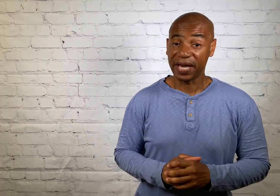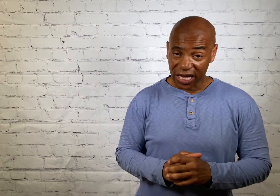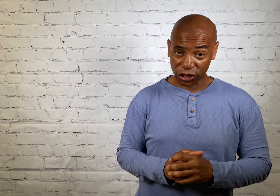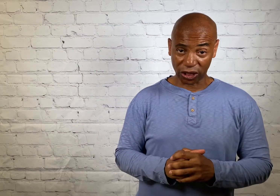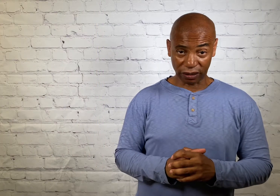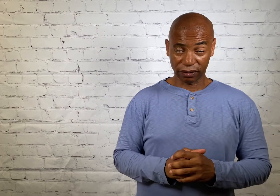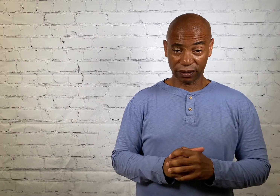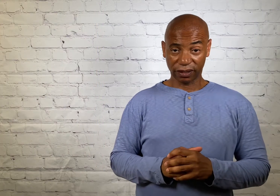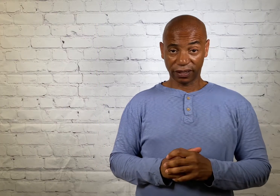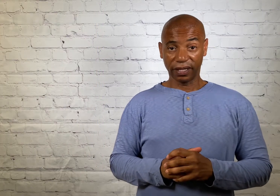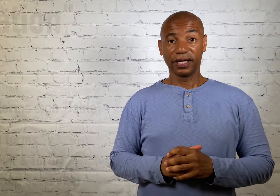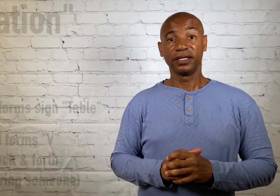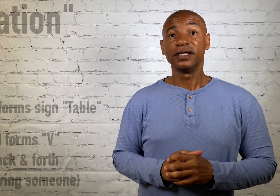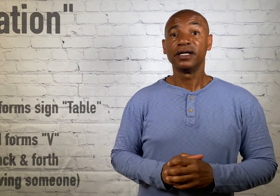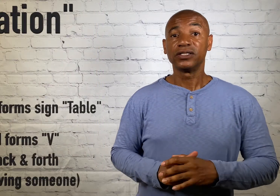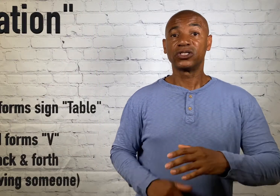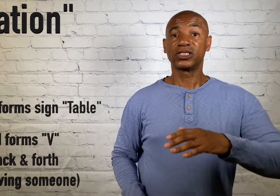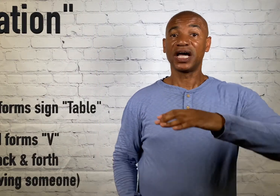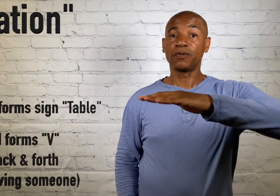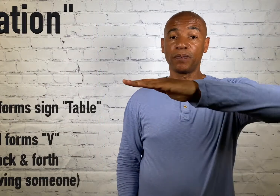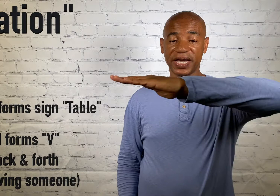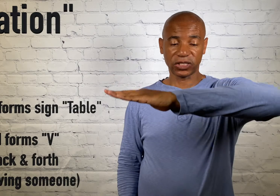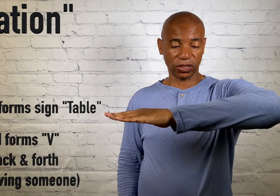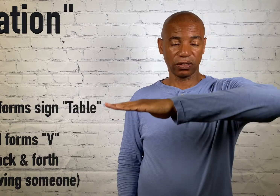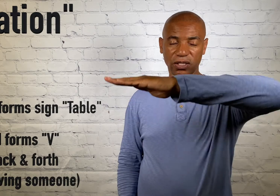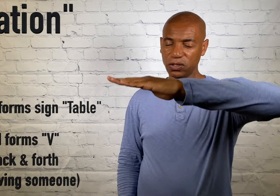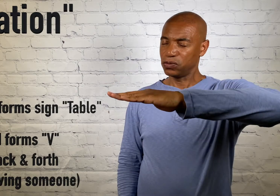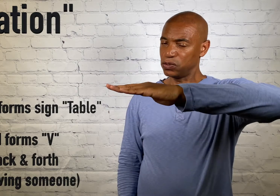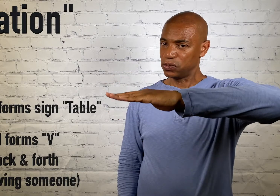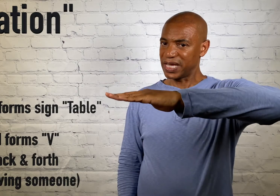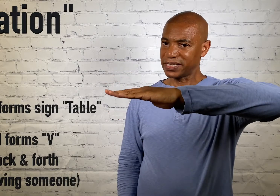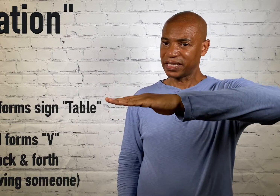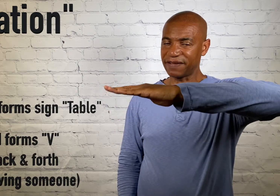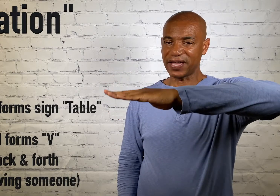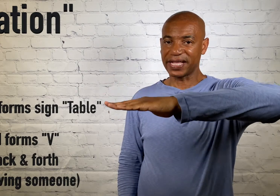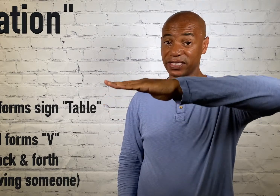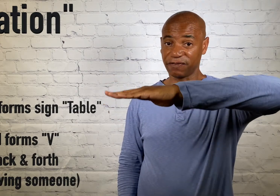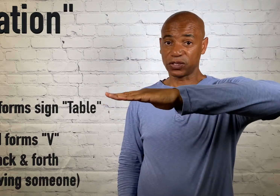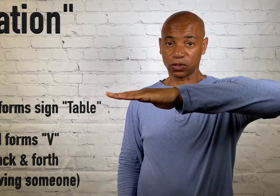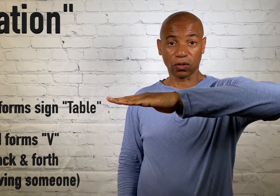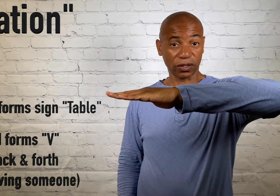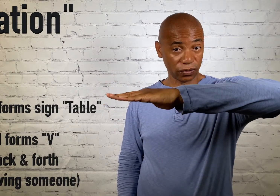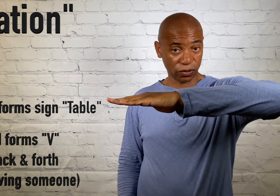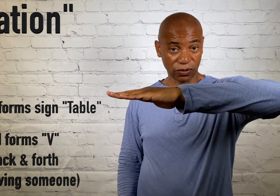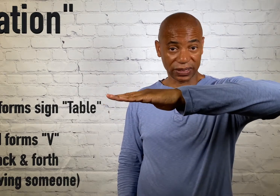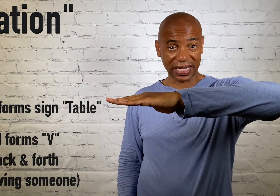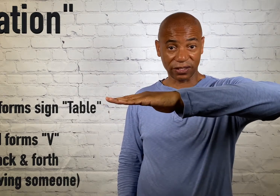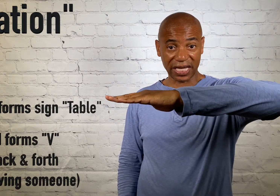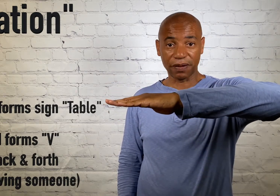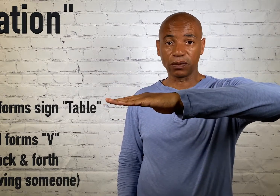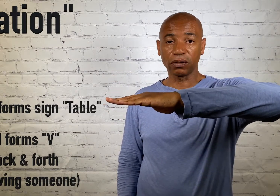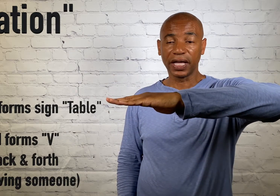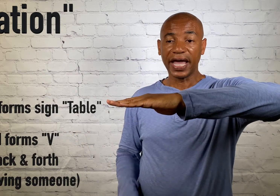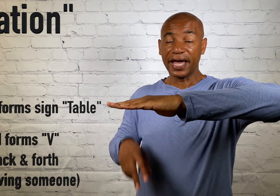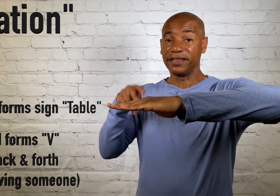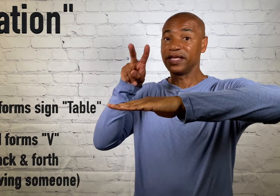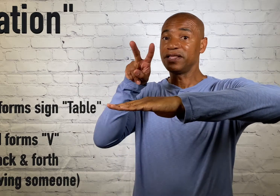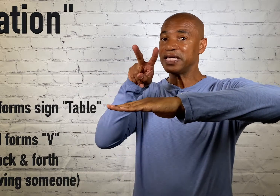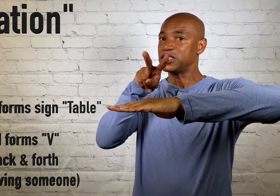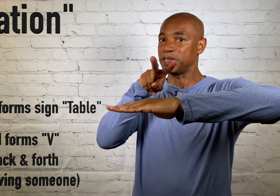Probation. To sign probation, you take the left hand as if it's going to do the sign table. Then these become